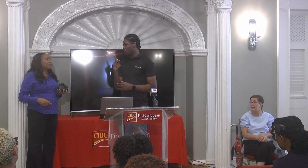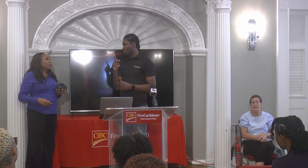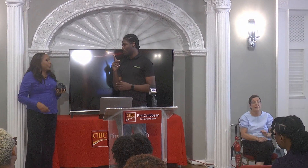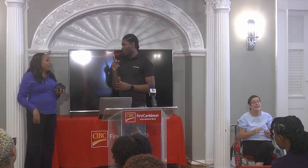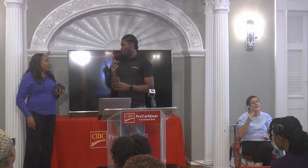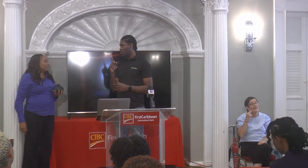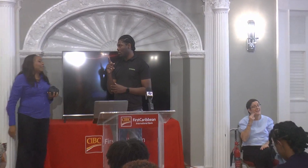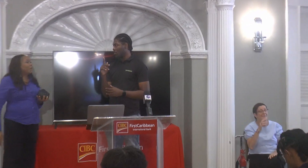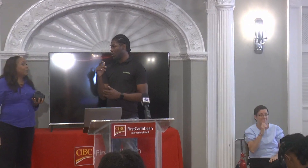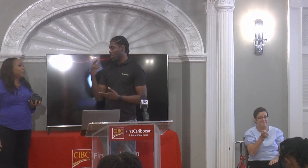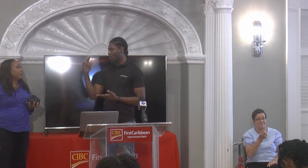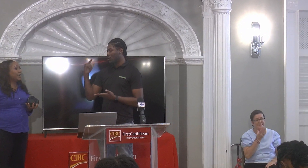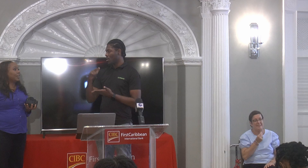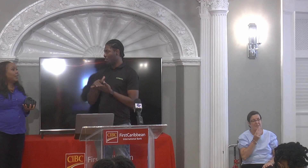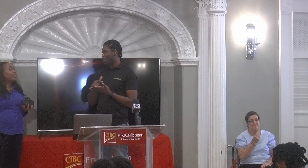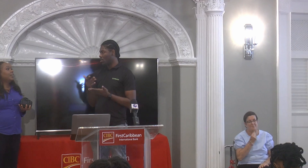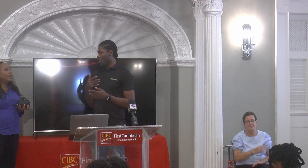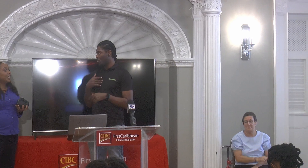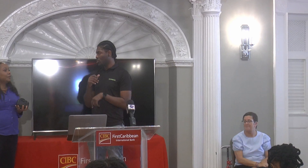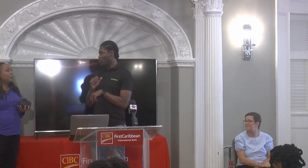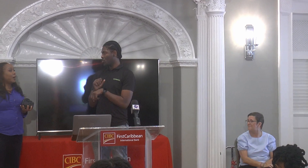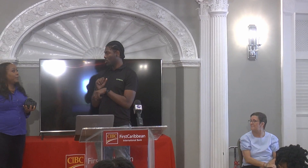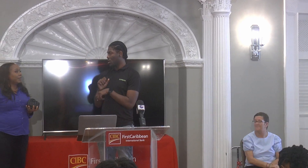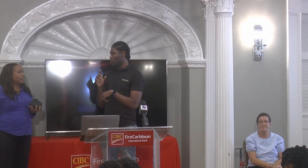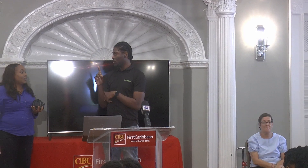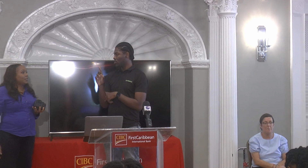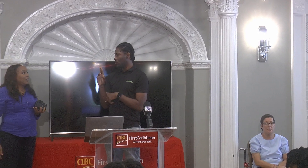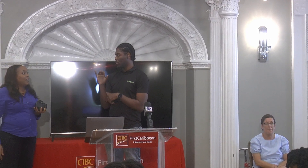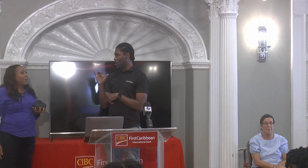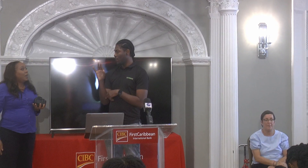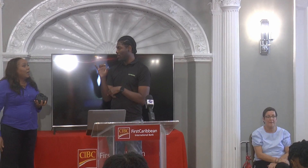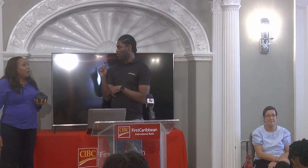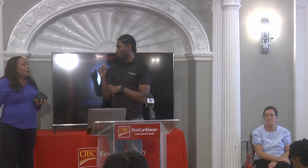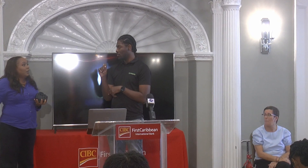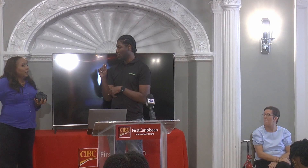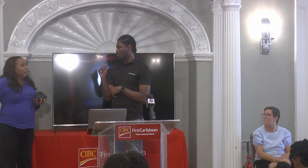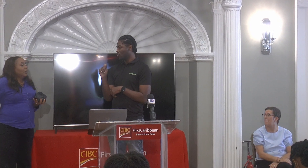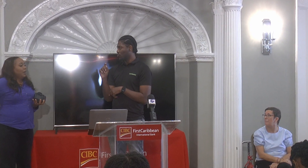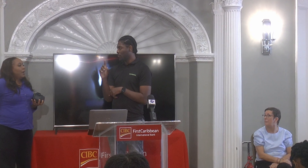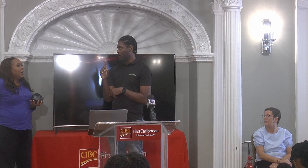deaf guy from the UK, a deaf man from the UK, he came to Barbados.